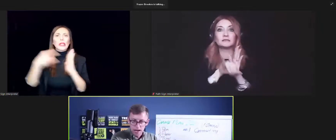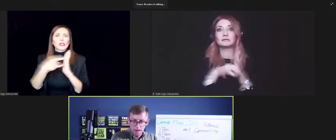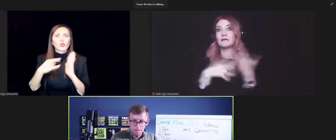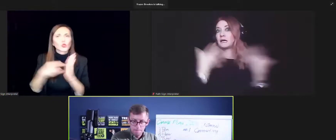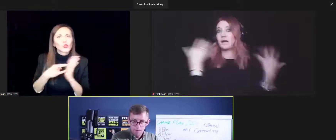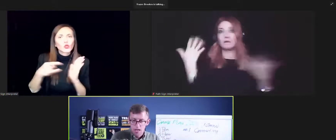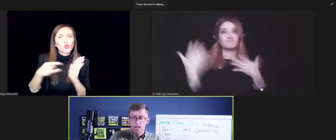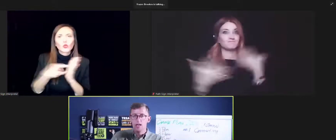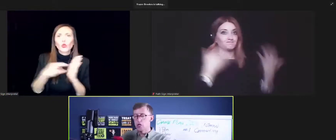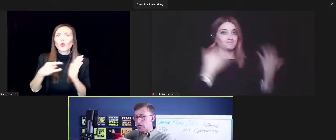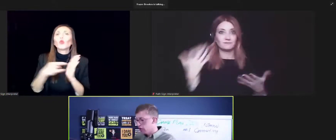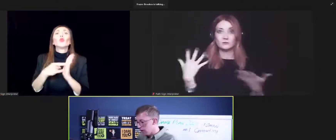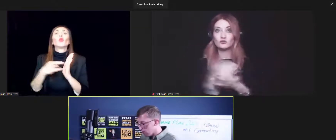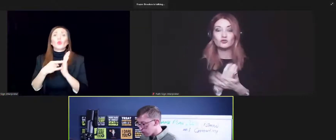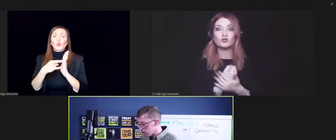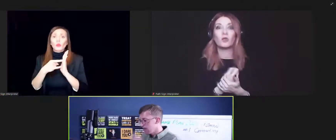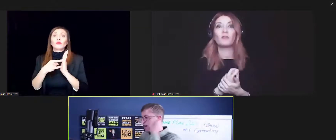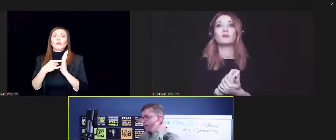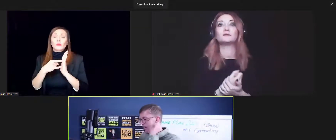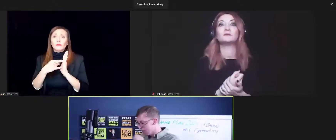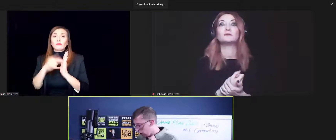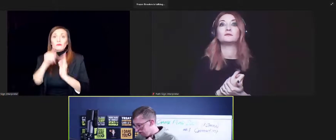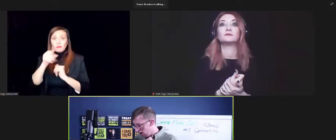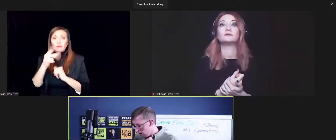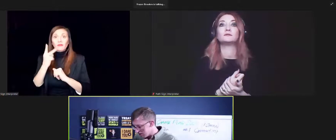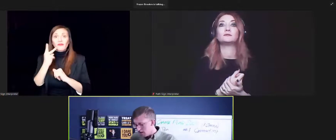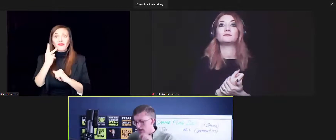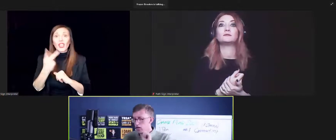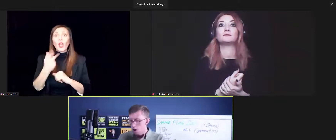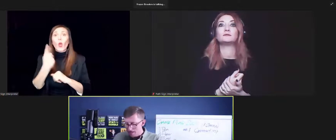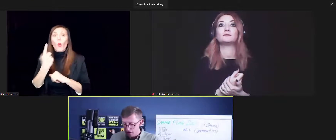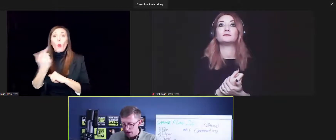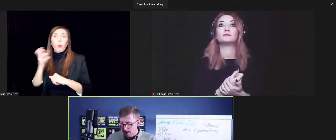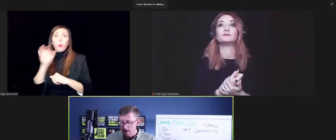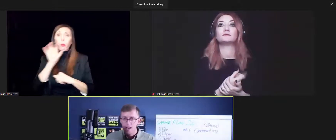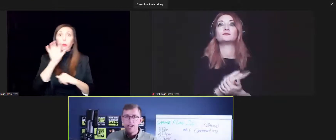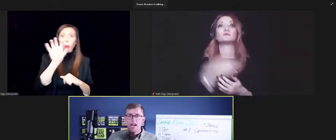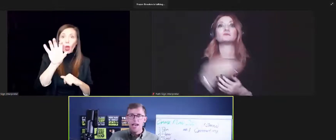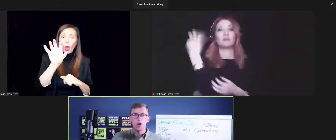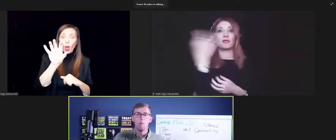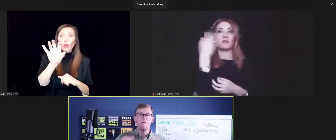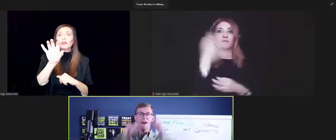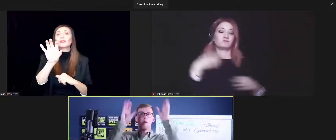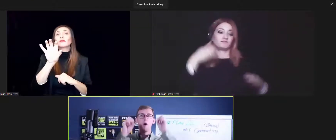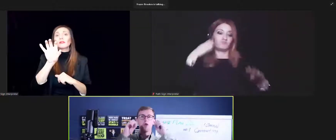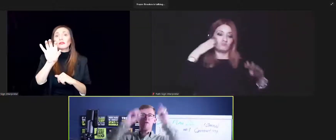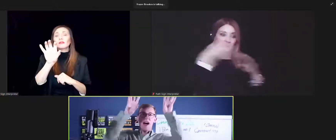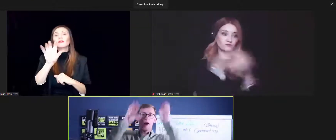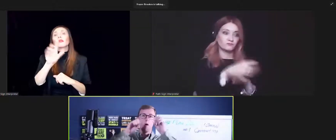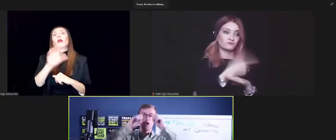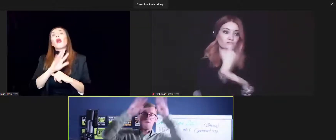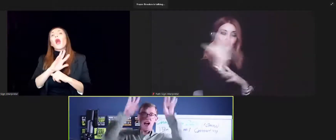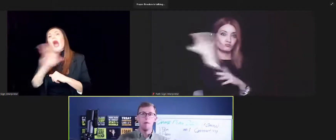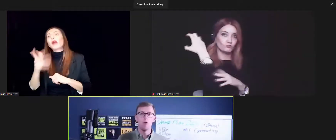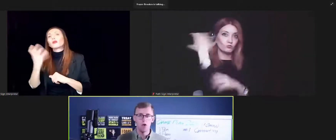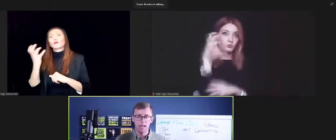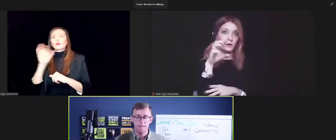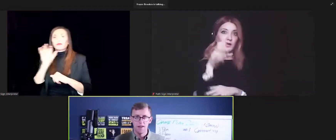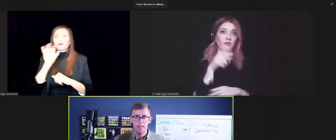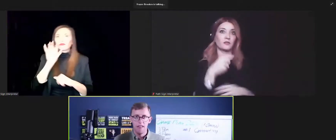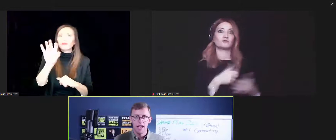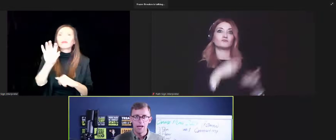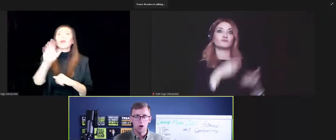on it. See another post, give it a love heart, comment on it. It could be fire emoji, fire emoji, fire